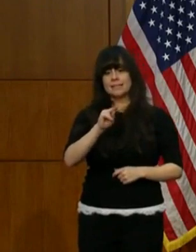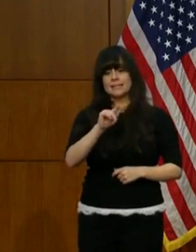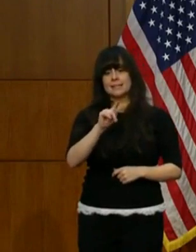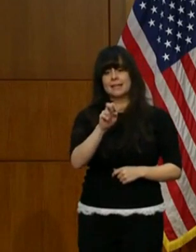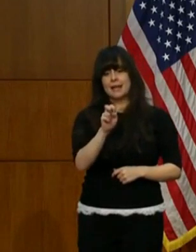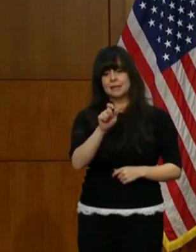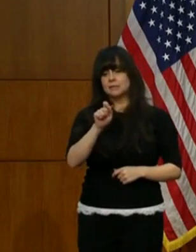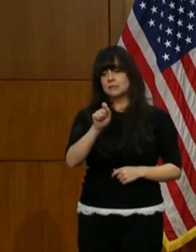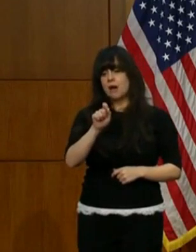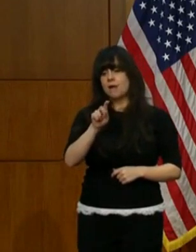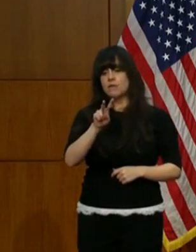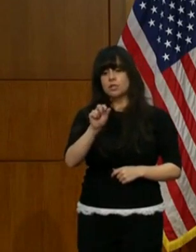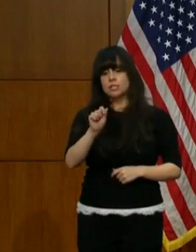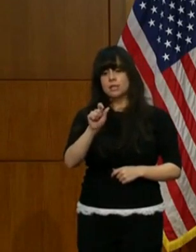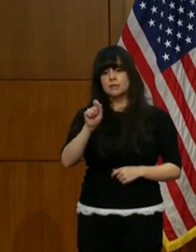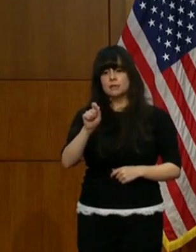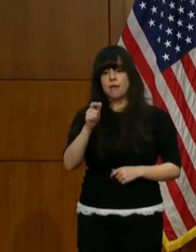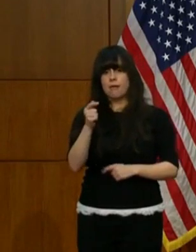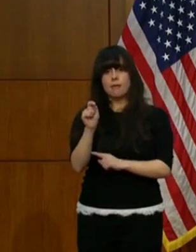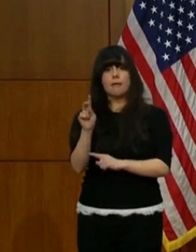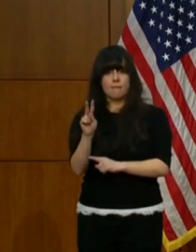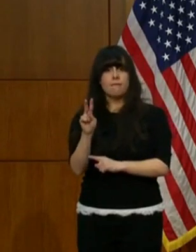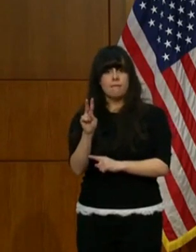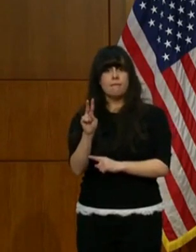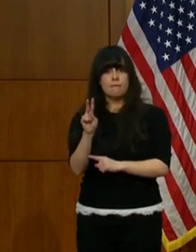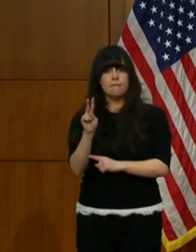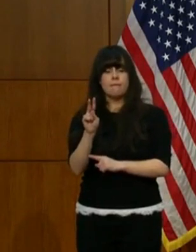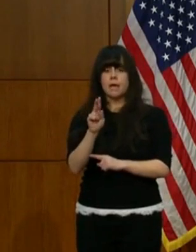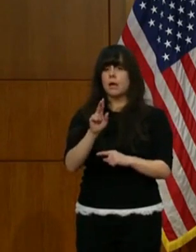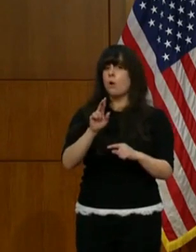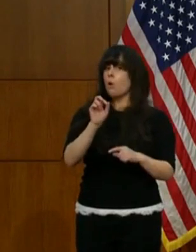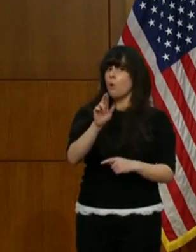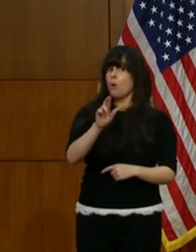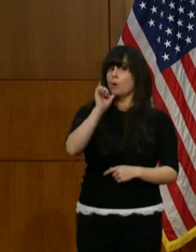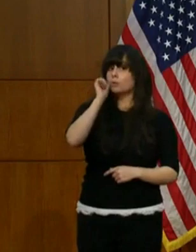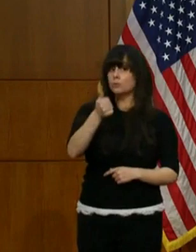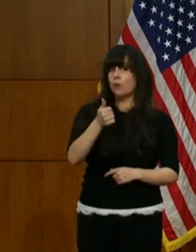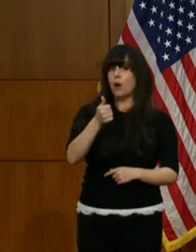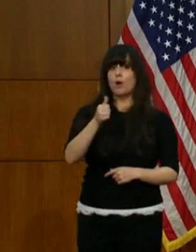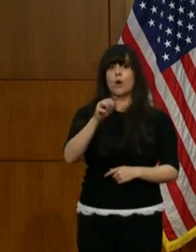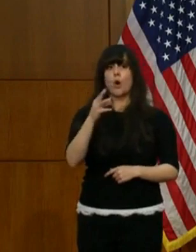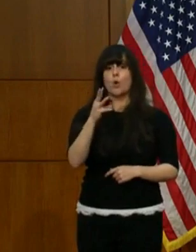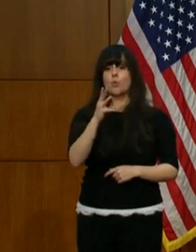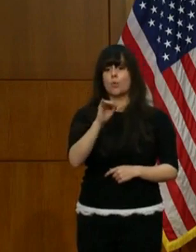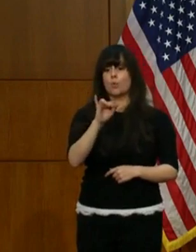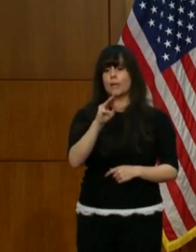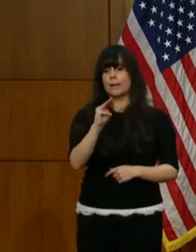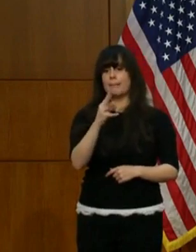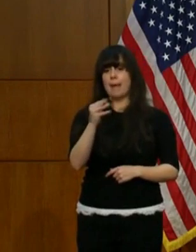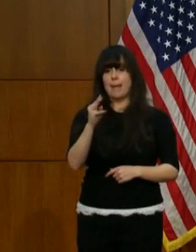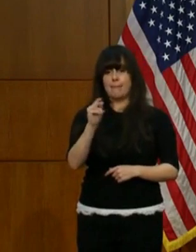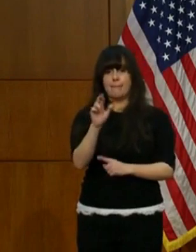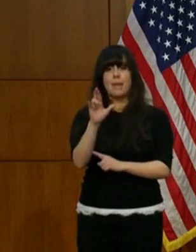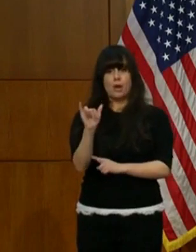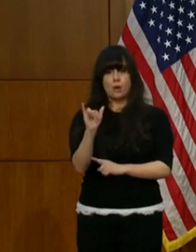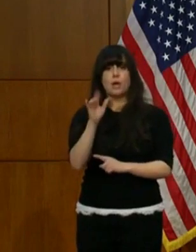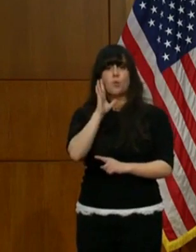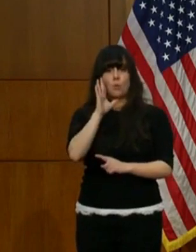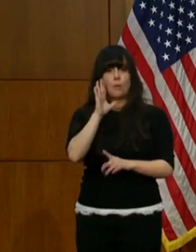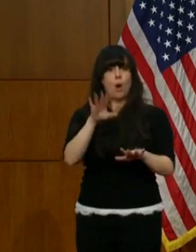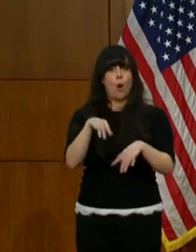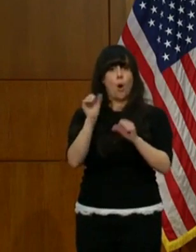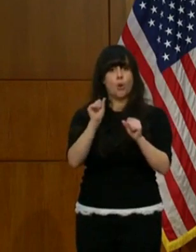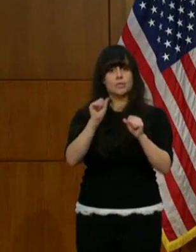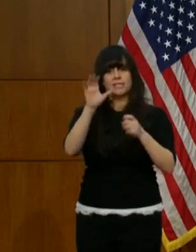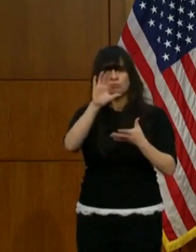vaccinate.virginia.gov. Or tomorrow, William & Mary is hosting a forum with Dr. Anthony Fauci. You can watch